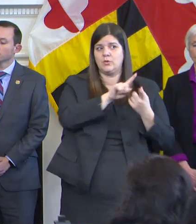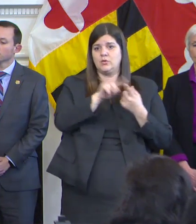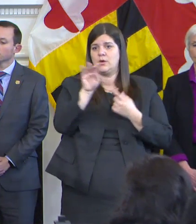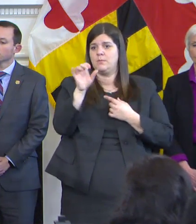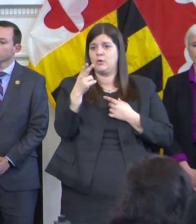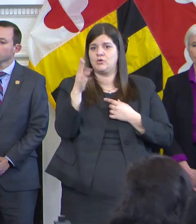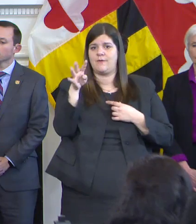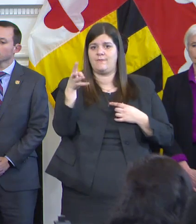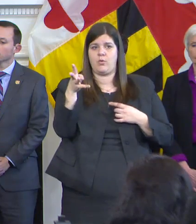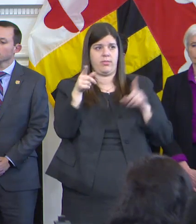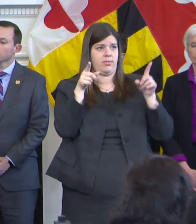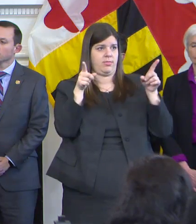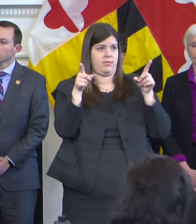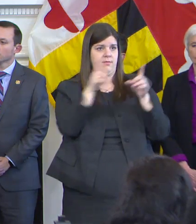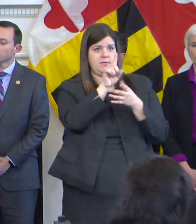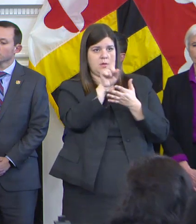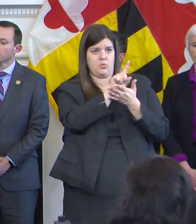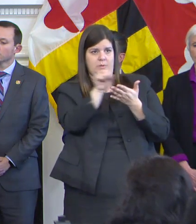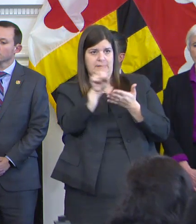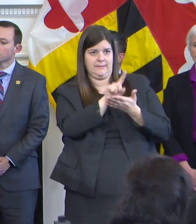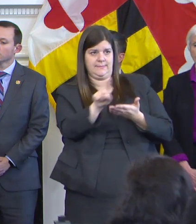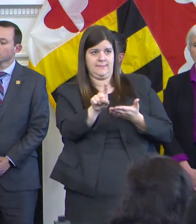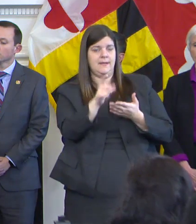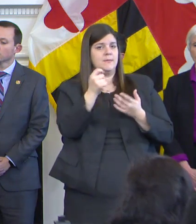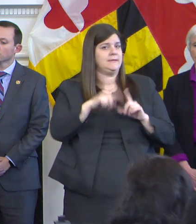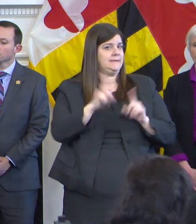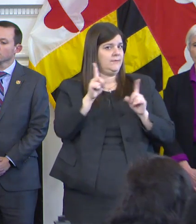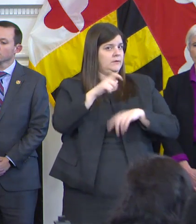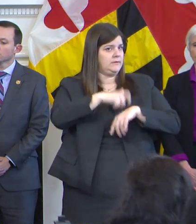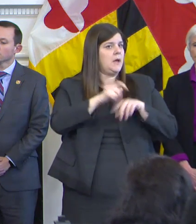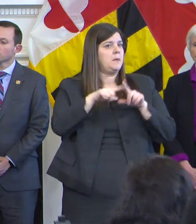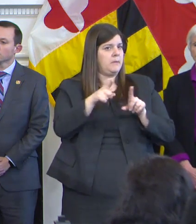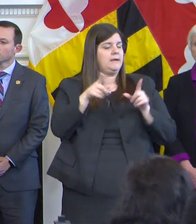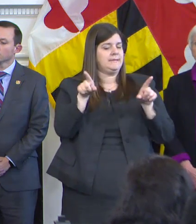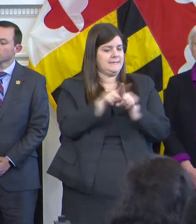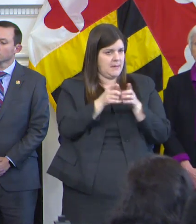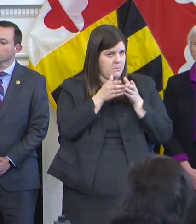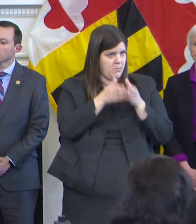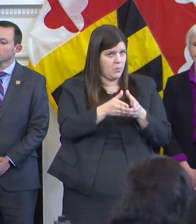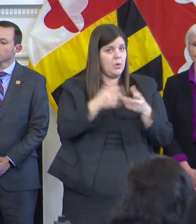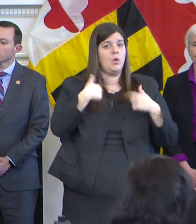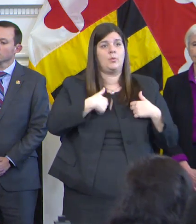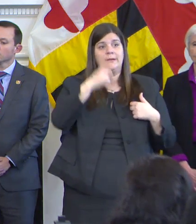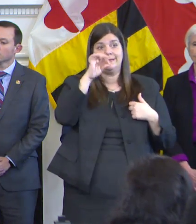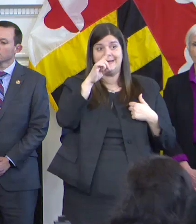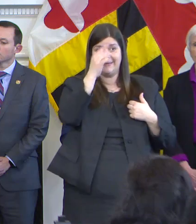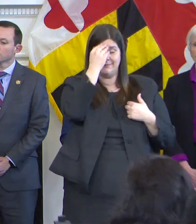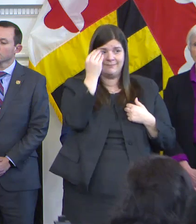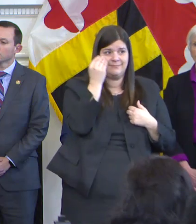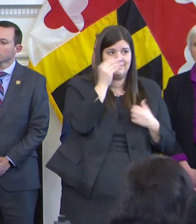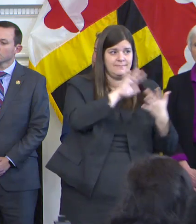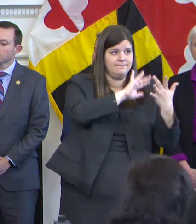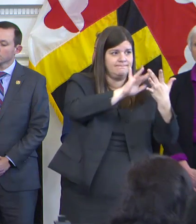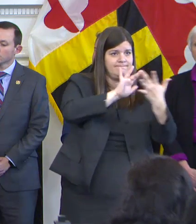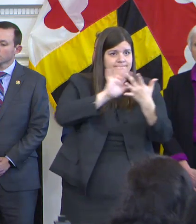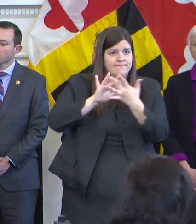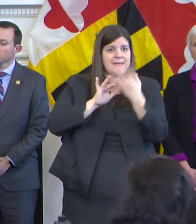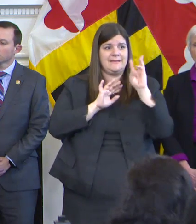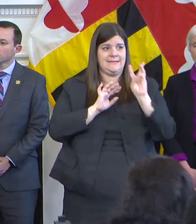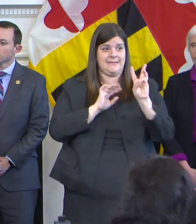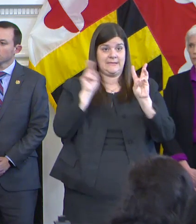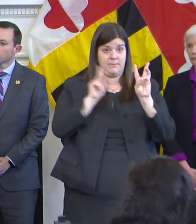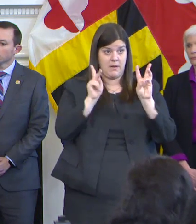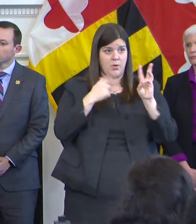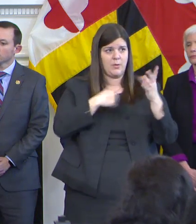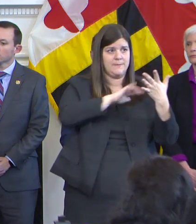touch with all 6 of these individuals. 2 of them are experiencing symptoms. All 6